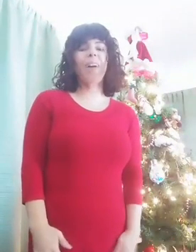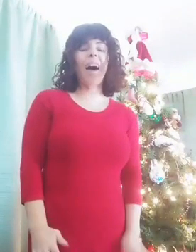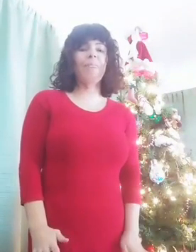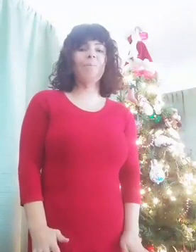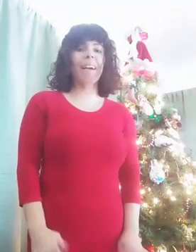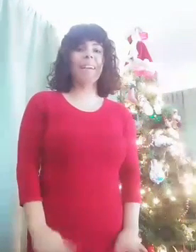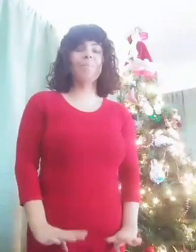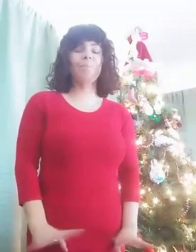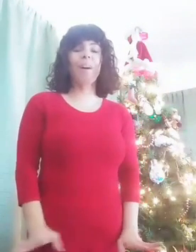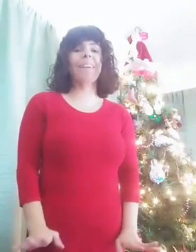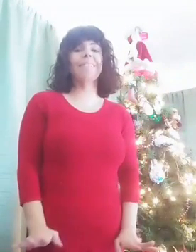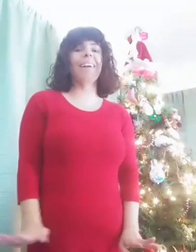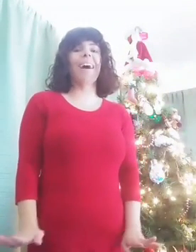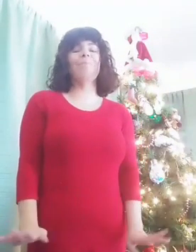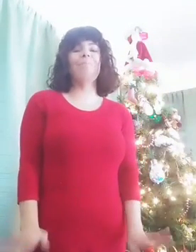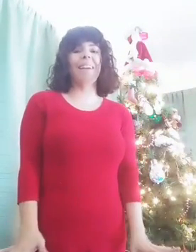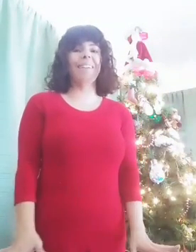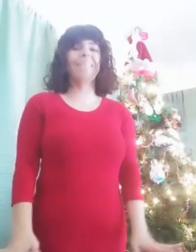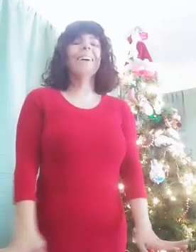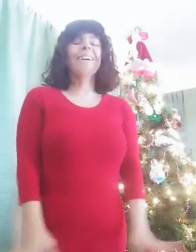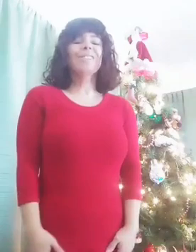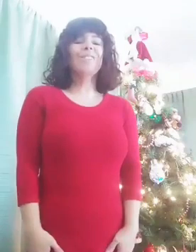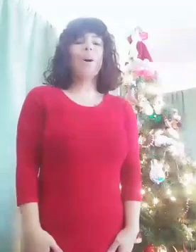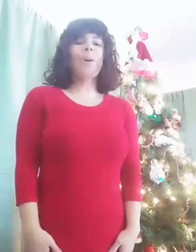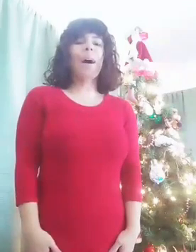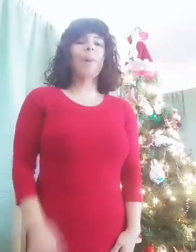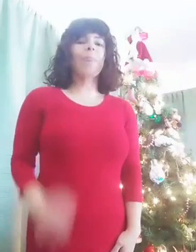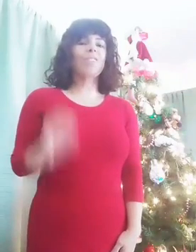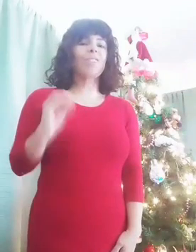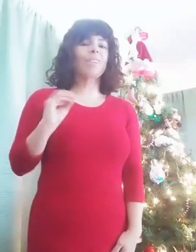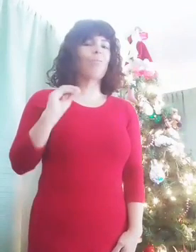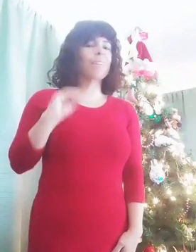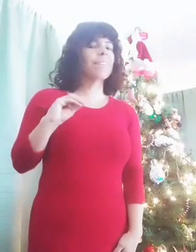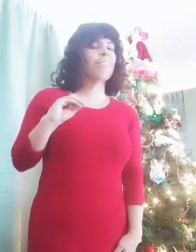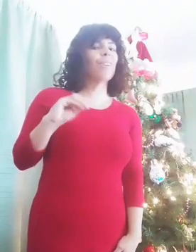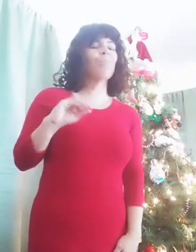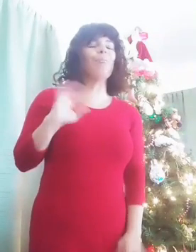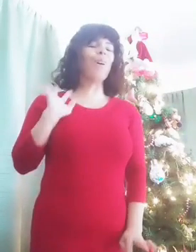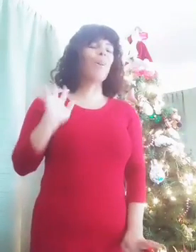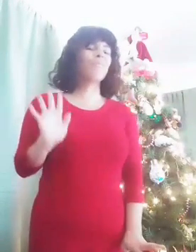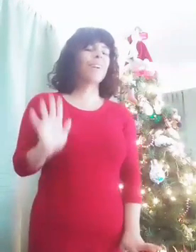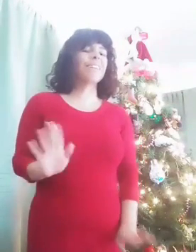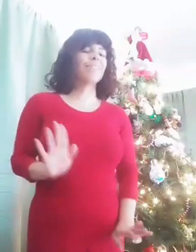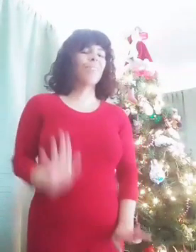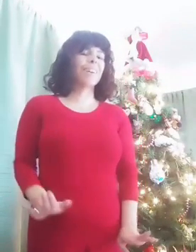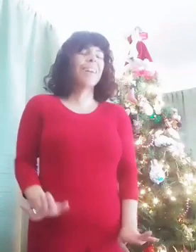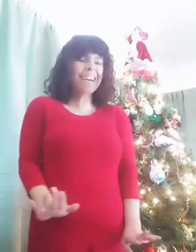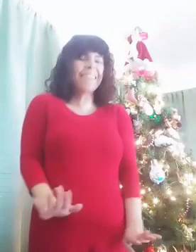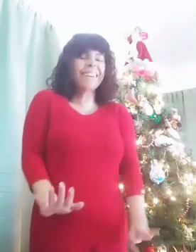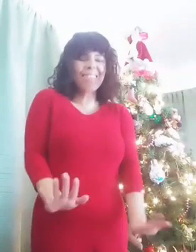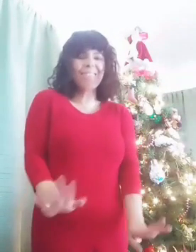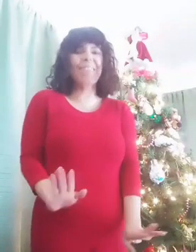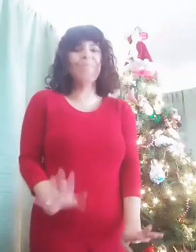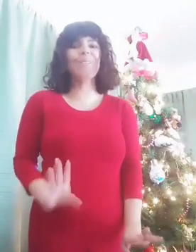I am like surprised that I have made it. So I'm not sure I quite did 30 but hopefully I did close enough to